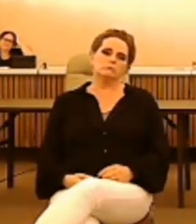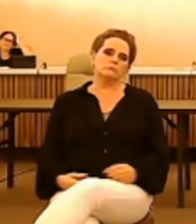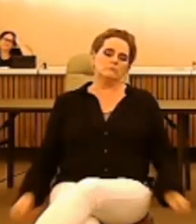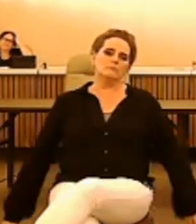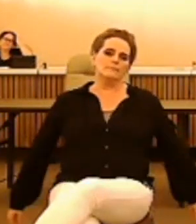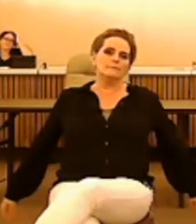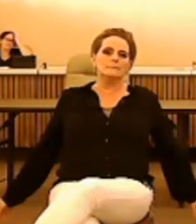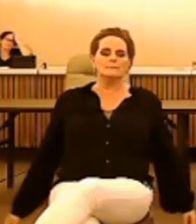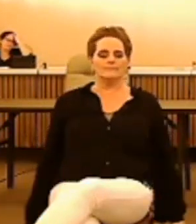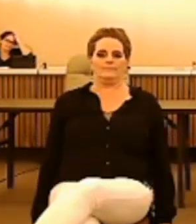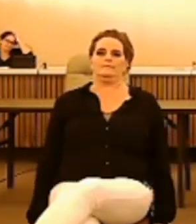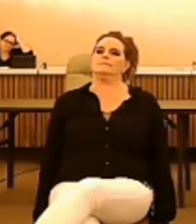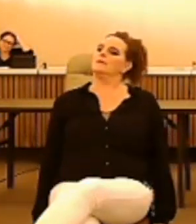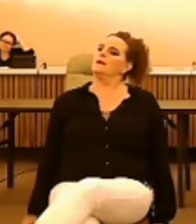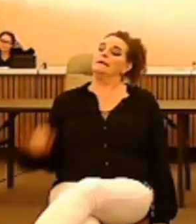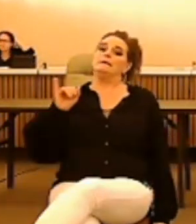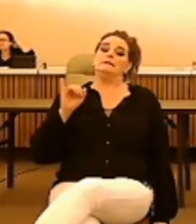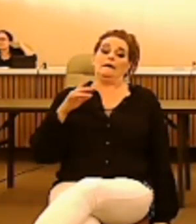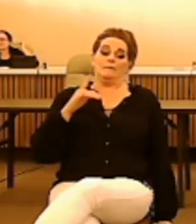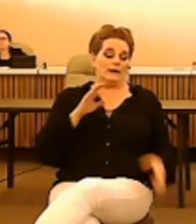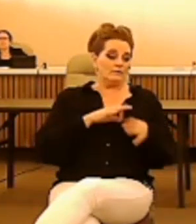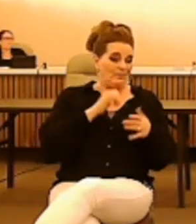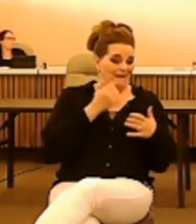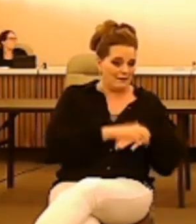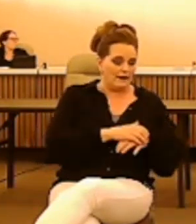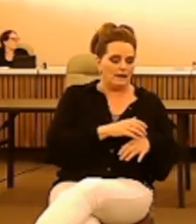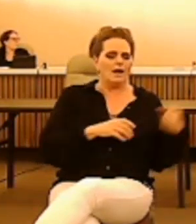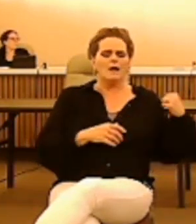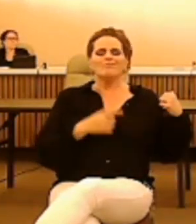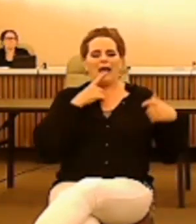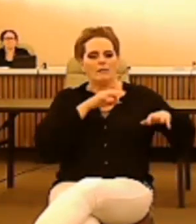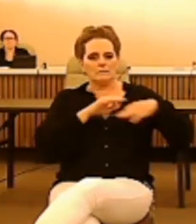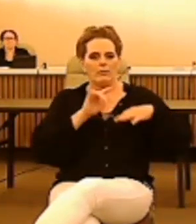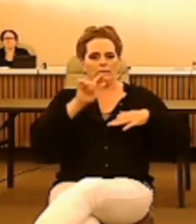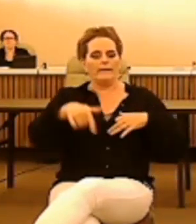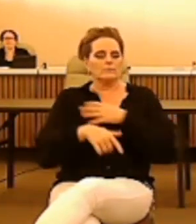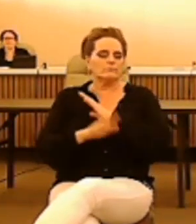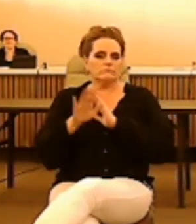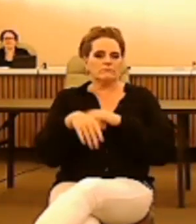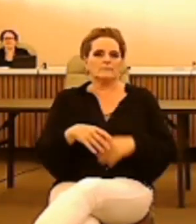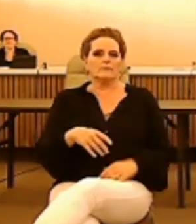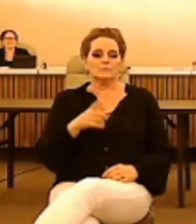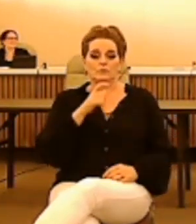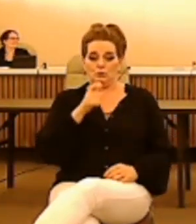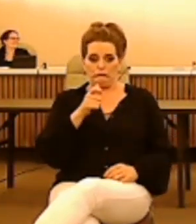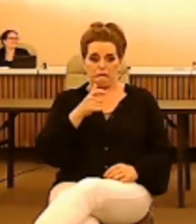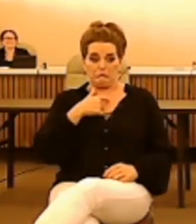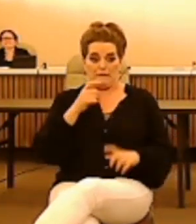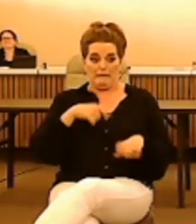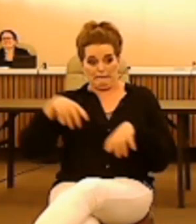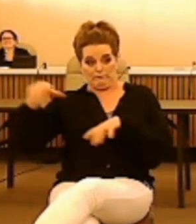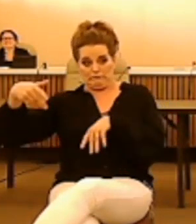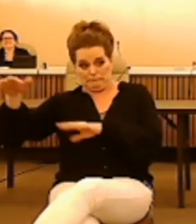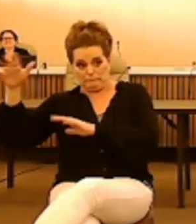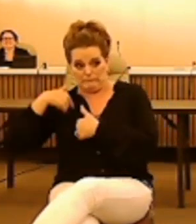go about that, if you guys vote on it that night or. Yeah, I'll go into that later with them. Okay, so you don't need anything more from me? Nope, don't need anything more from